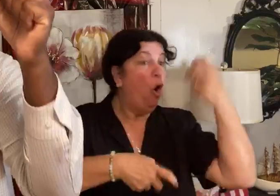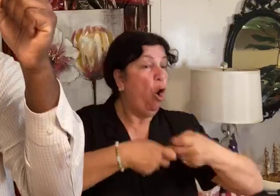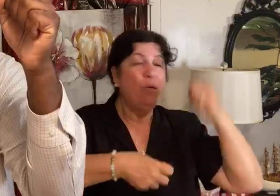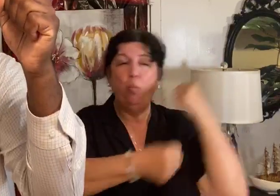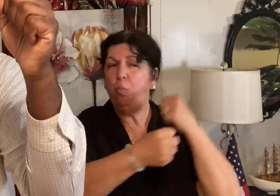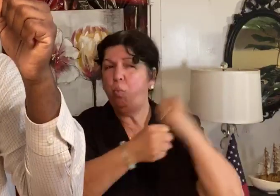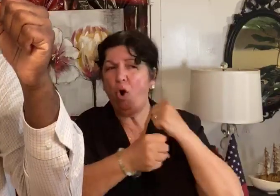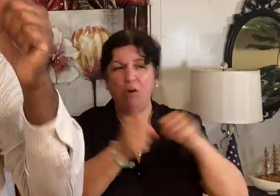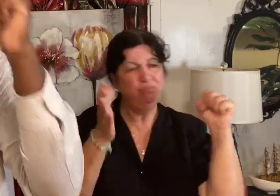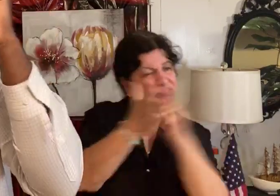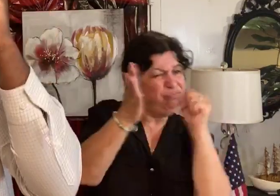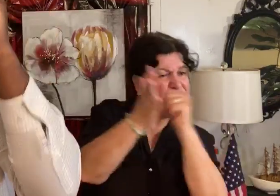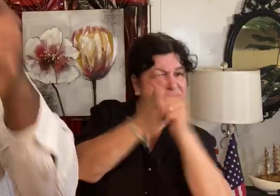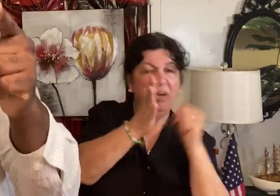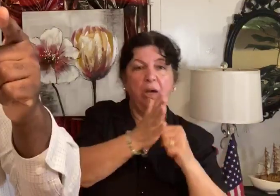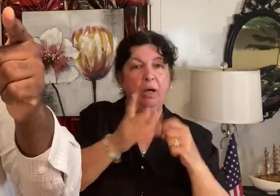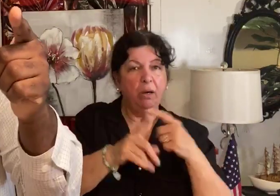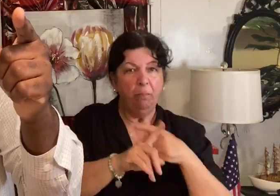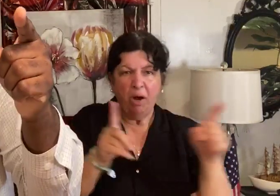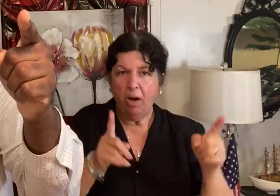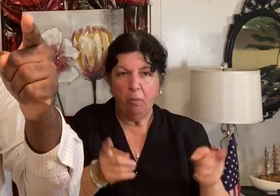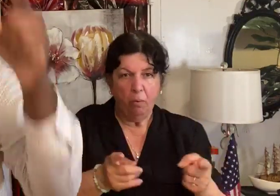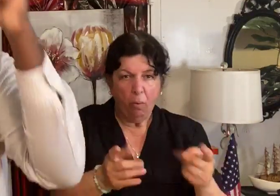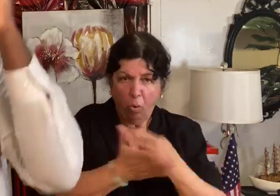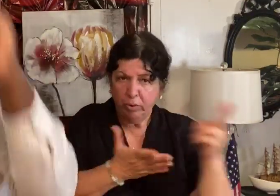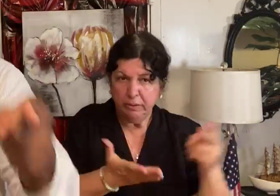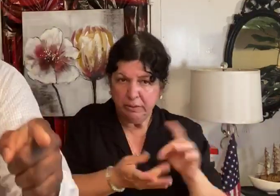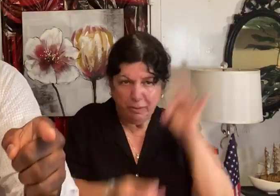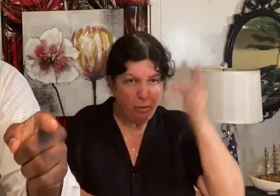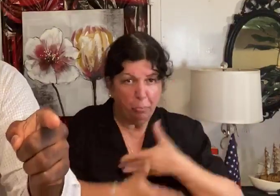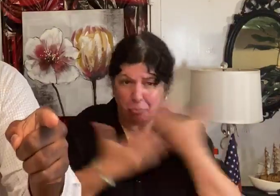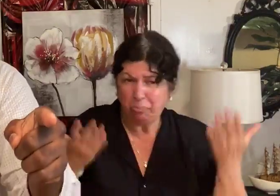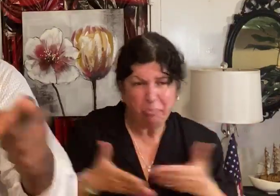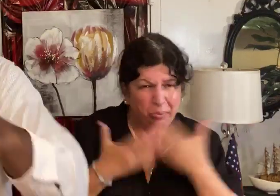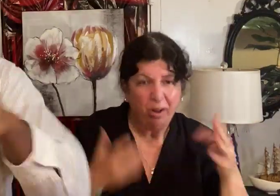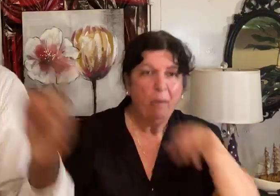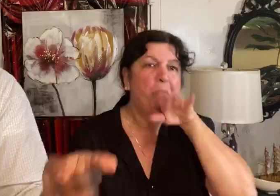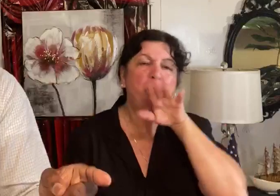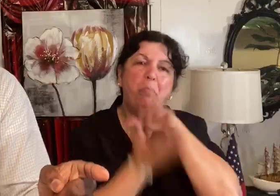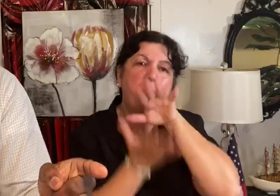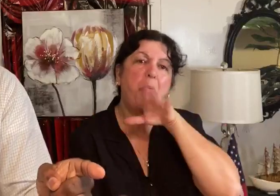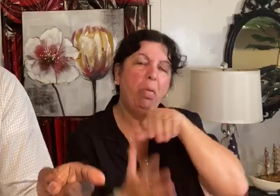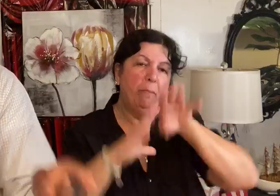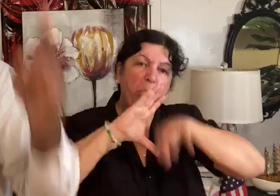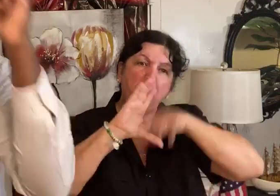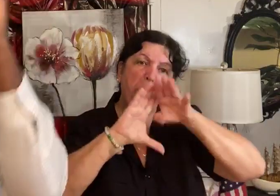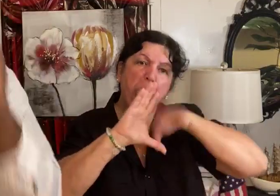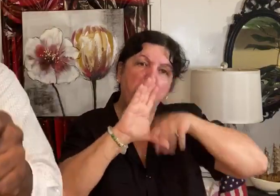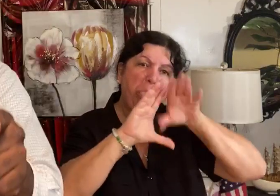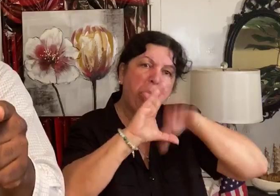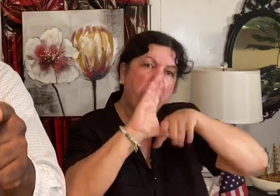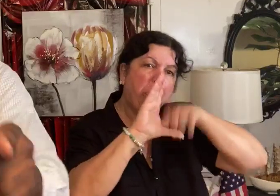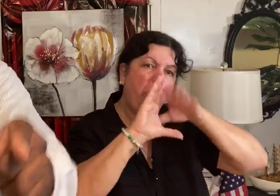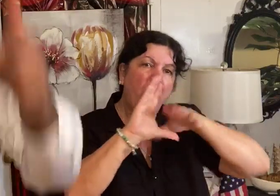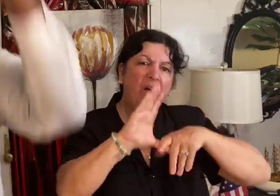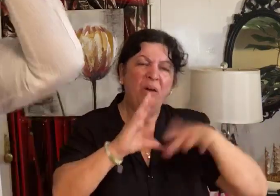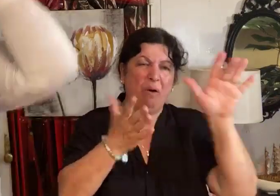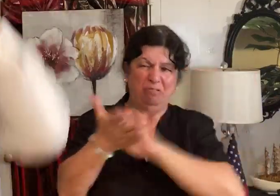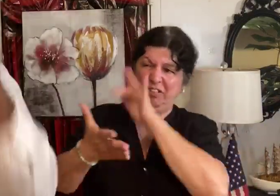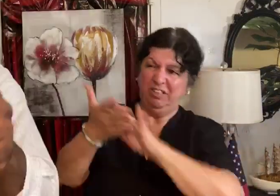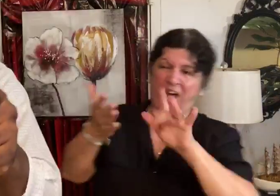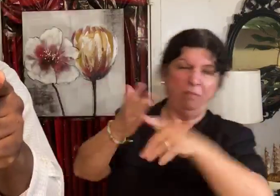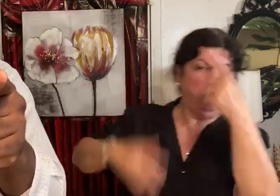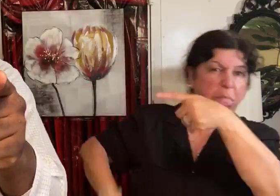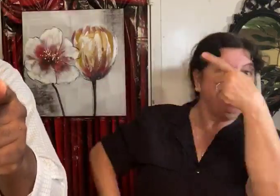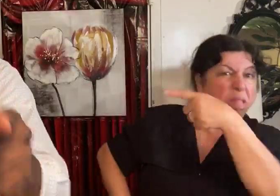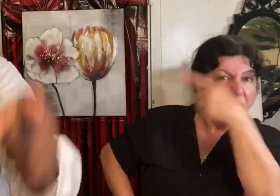harder, work your fingers to the bone. But if you don't have the Spirit of God, you want to run your mouth however you want to do it. You want to tear down the preacher.